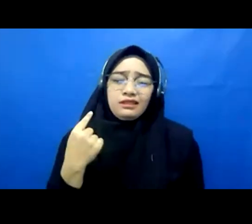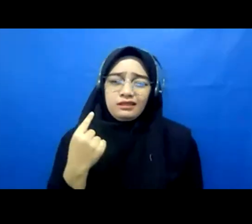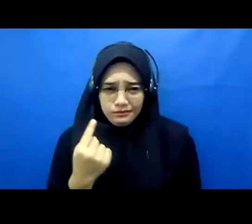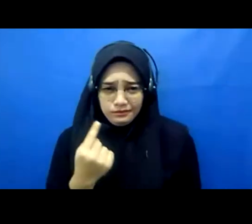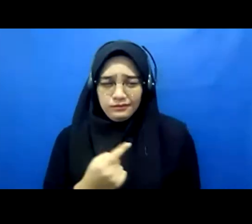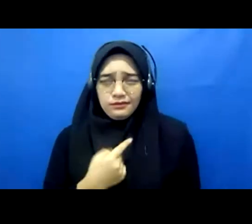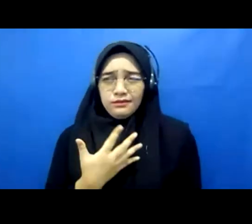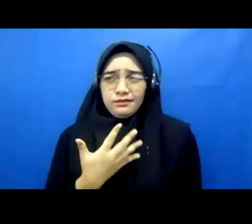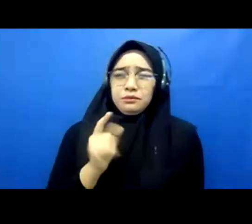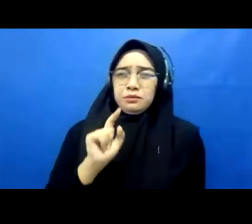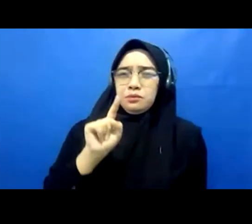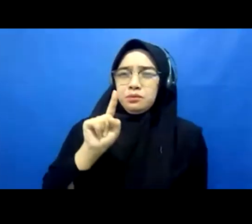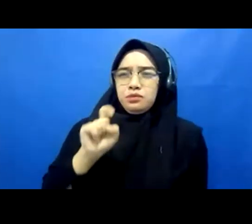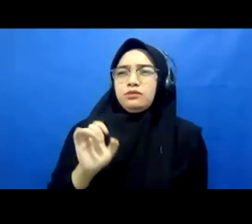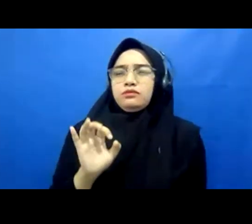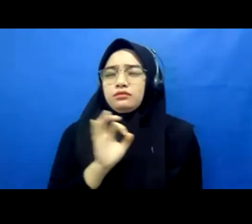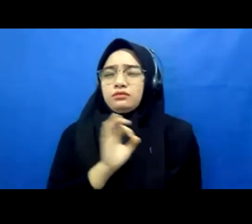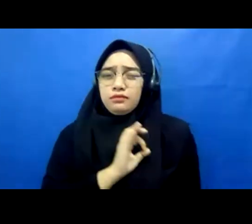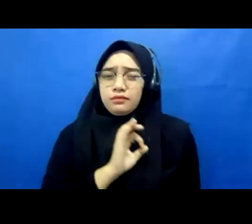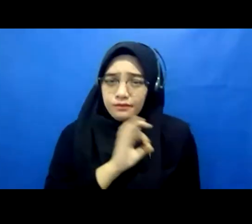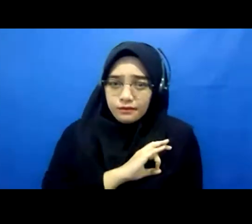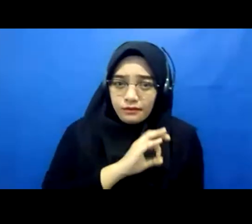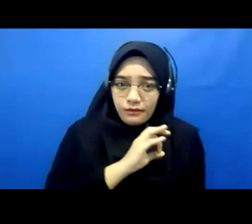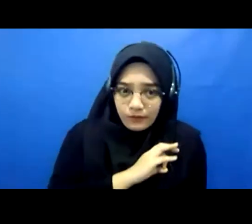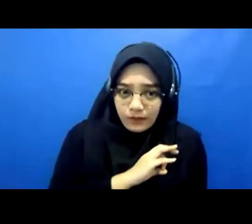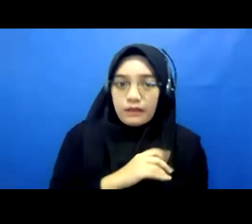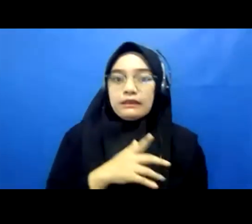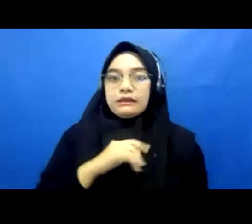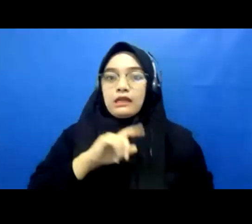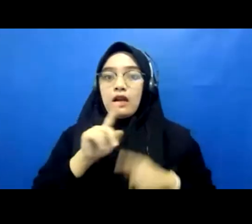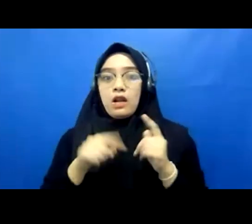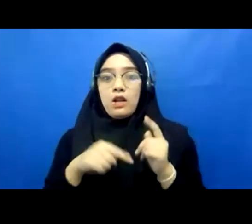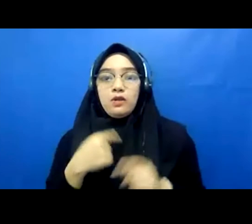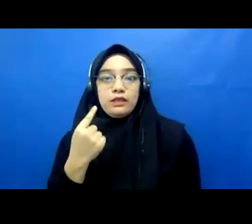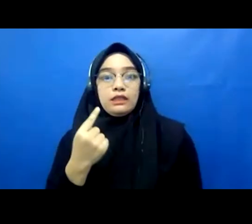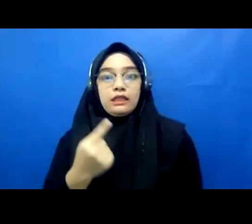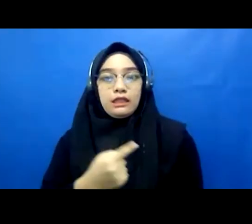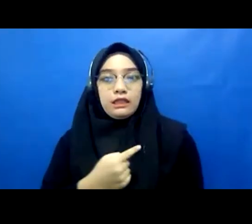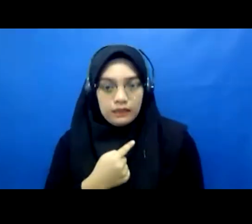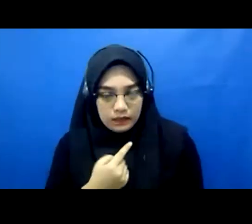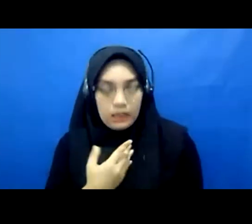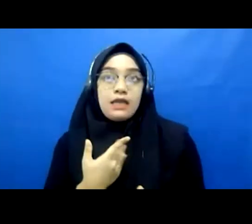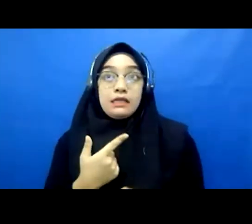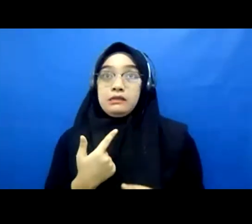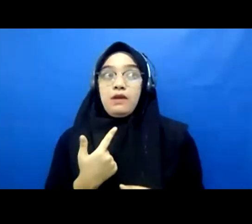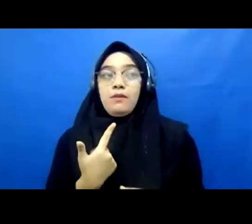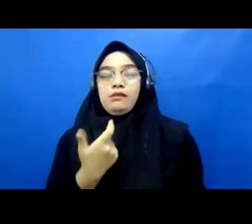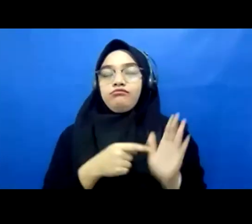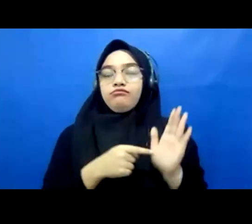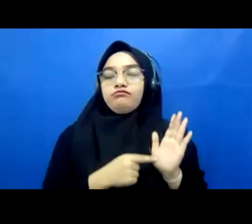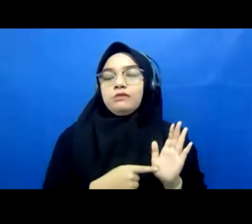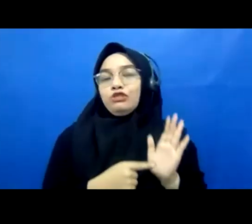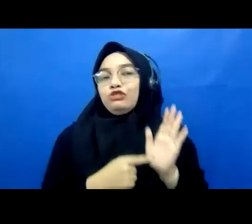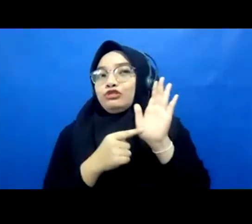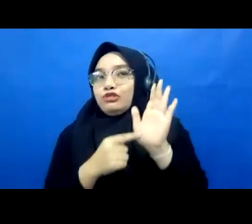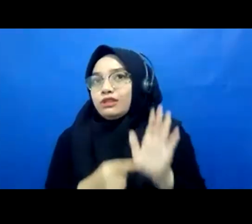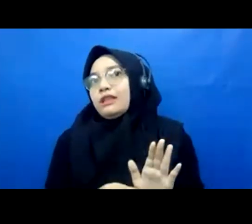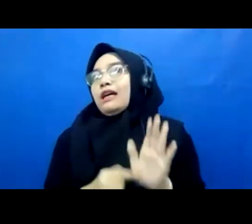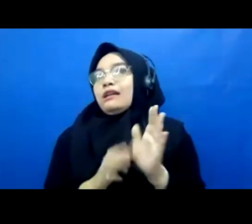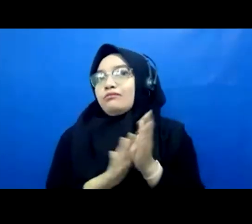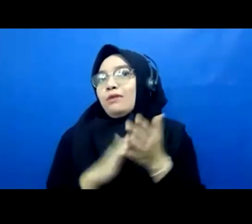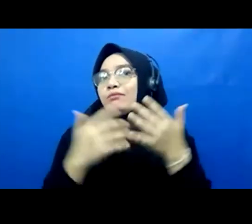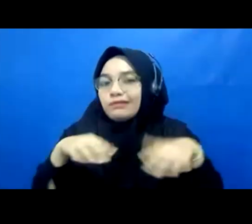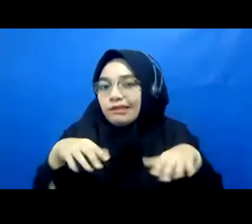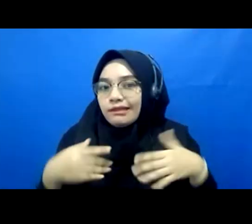case has been demonstrated and employers are much more open to work with us and hear about how that they could then go and champion this